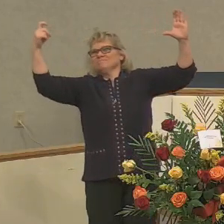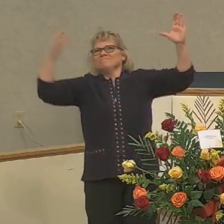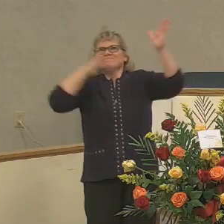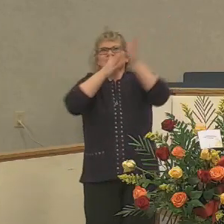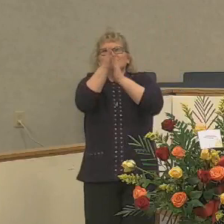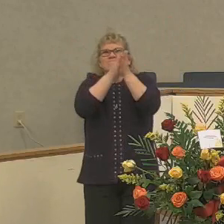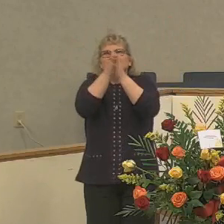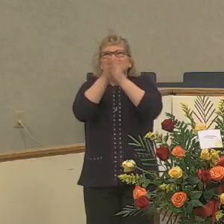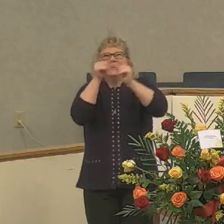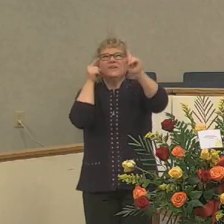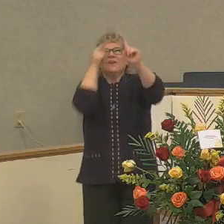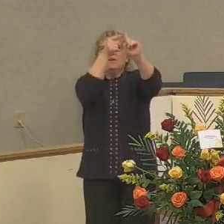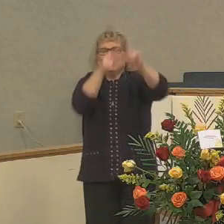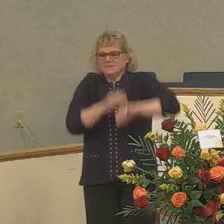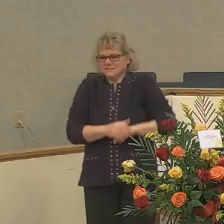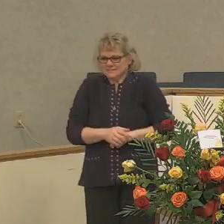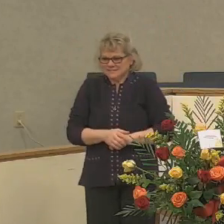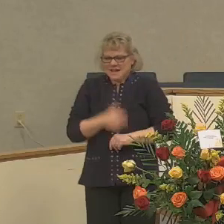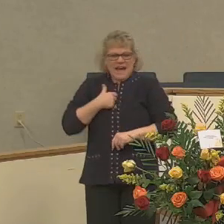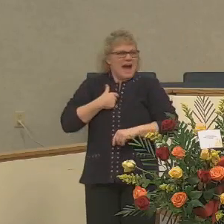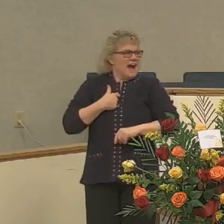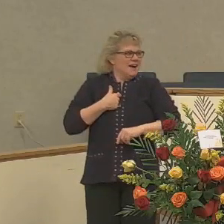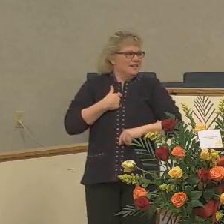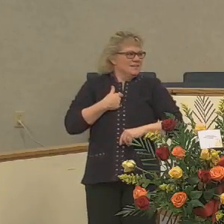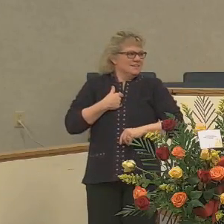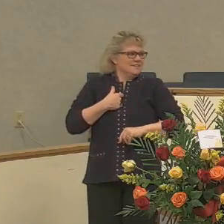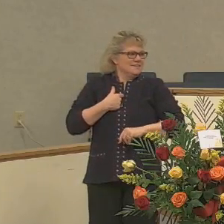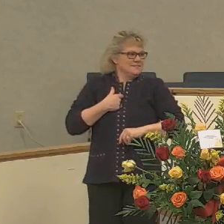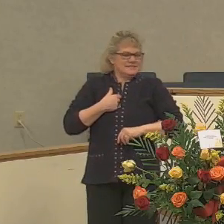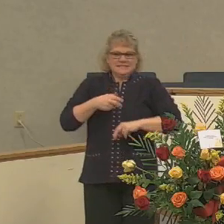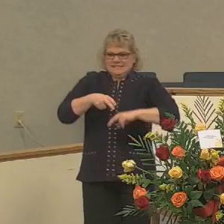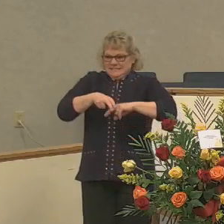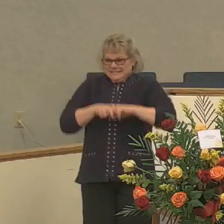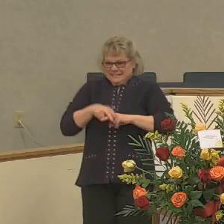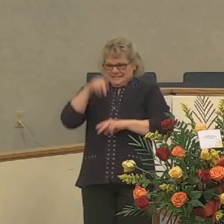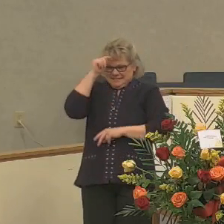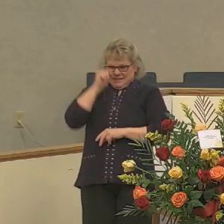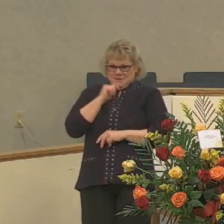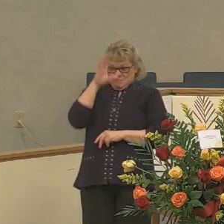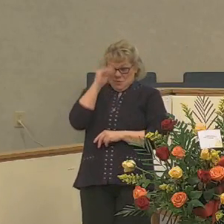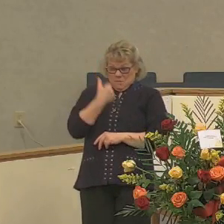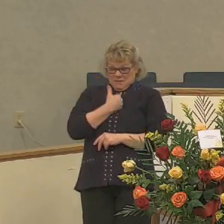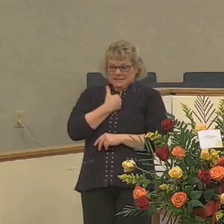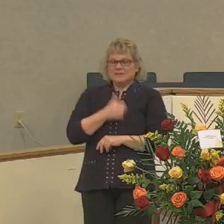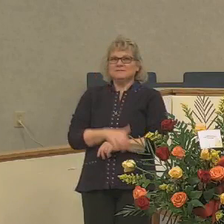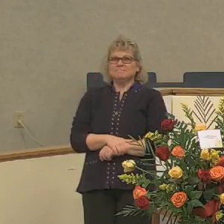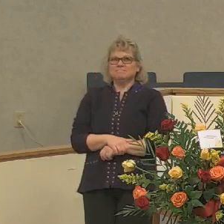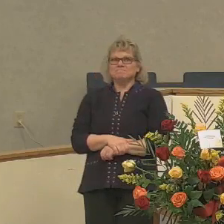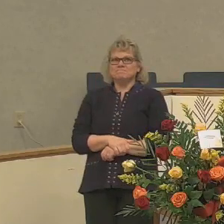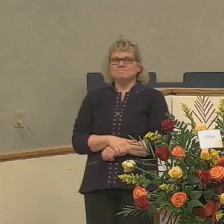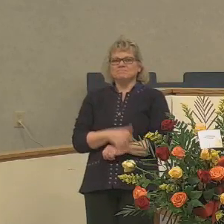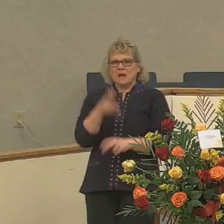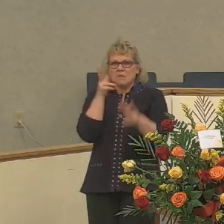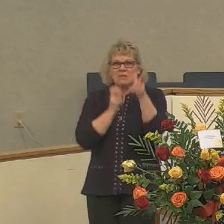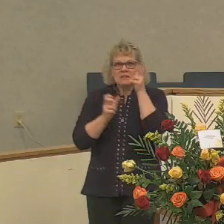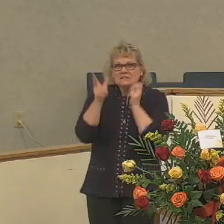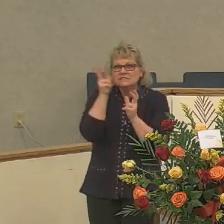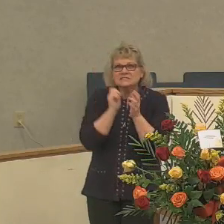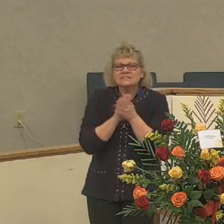aspirations. I would sit as a teenage boy, and I would listen